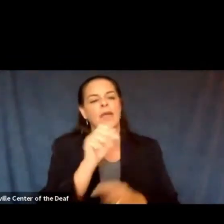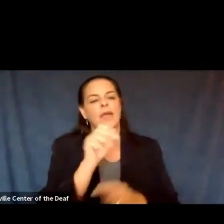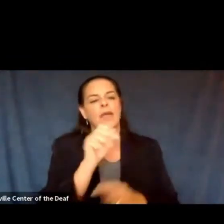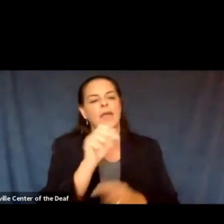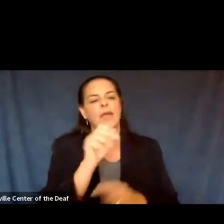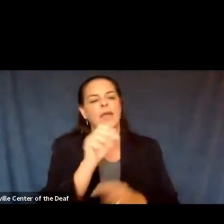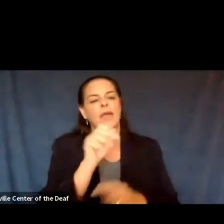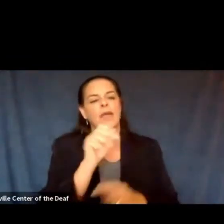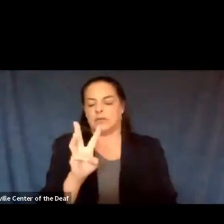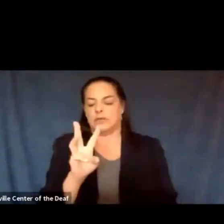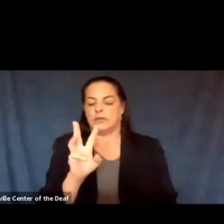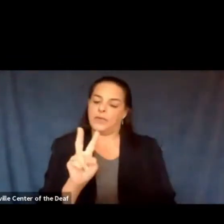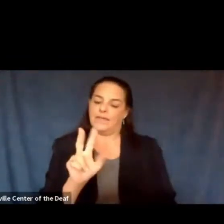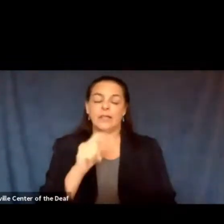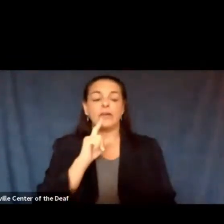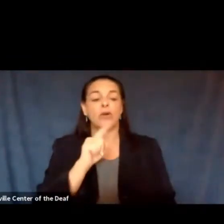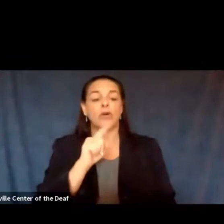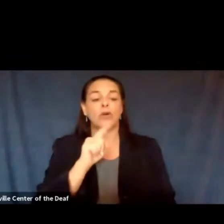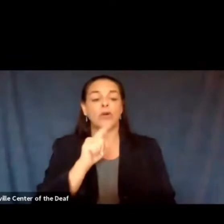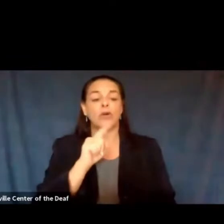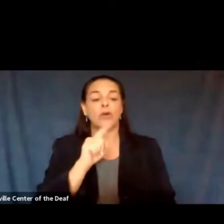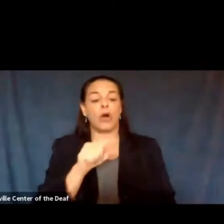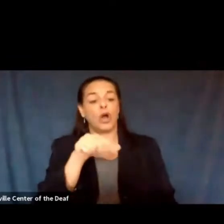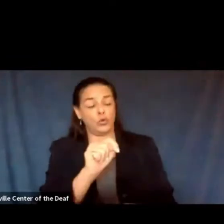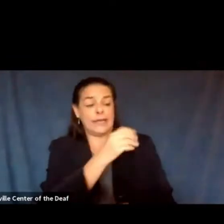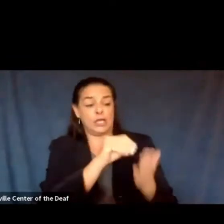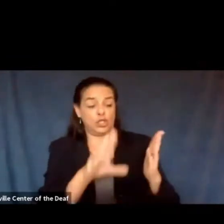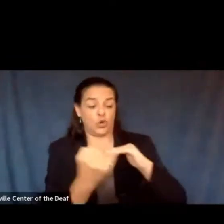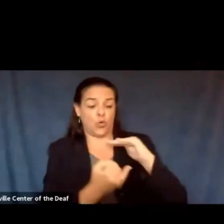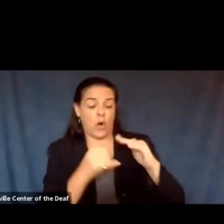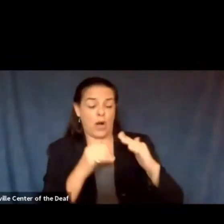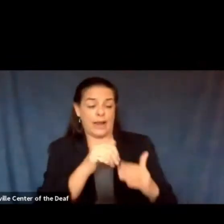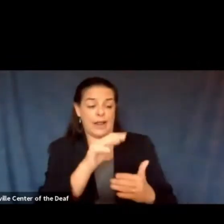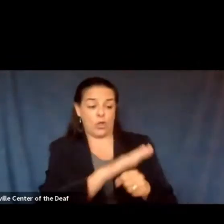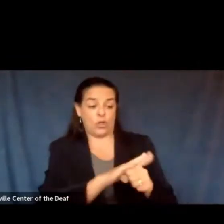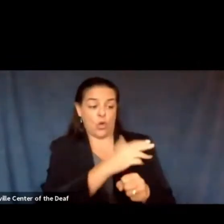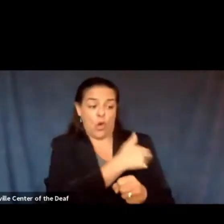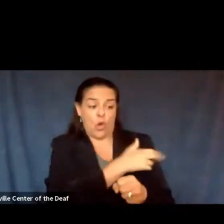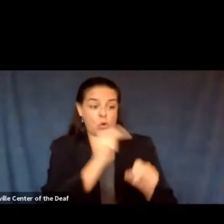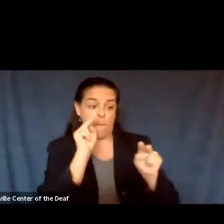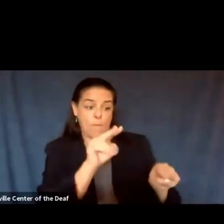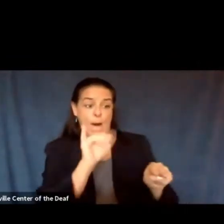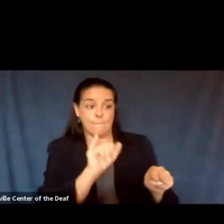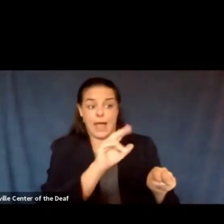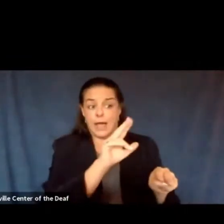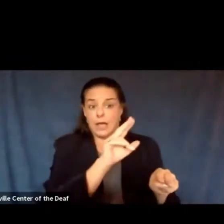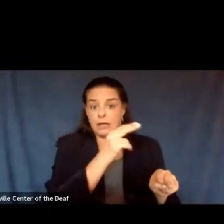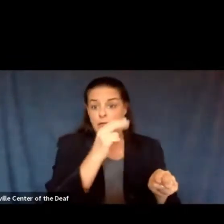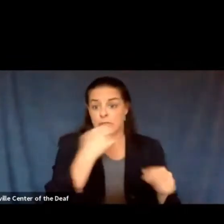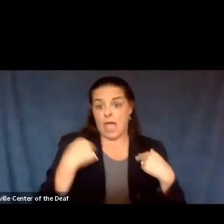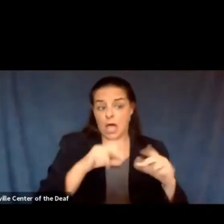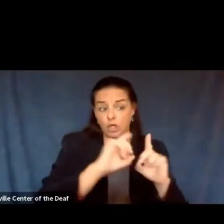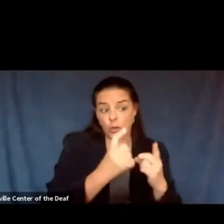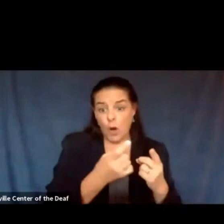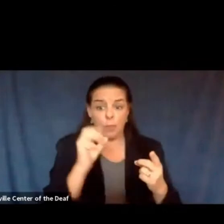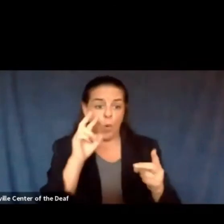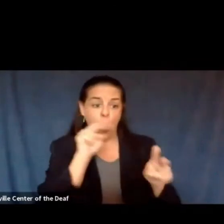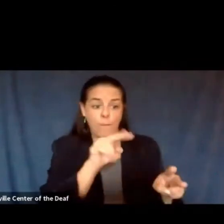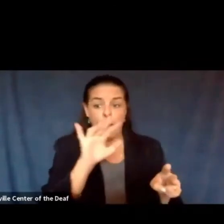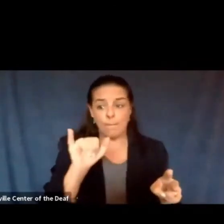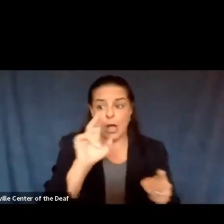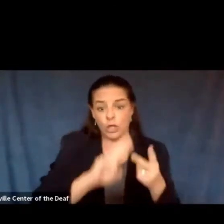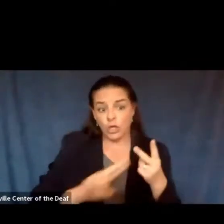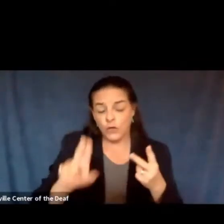UT students quarantined in local hotels being monitored by the health department, by the university? And while in quarantine,